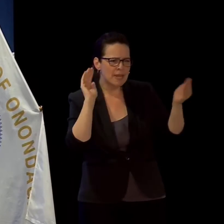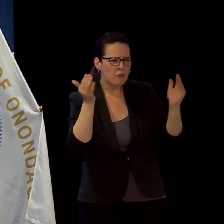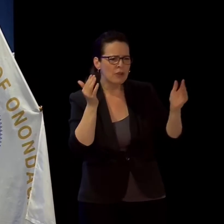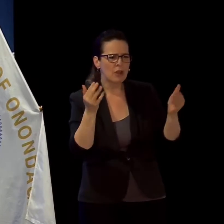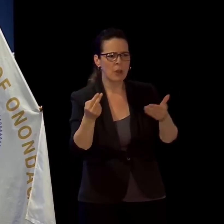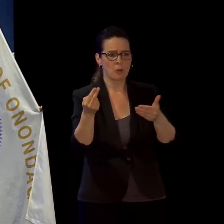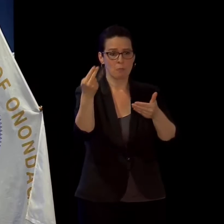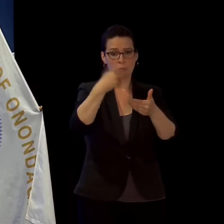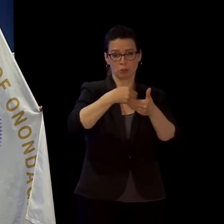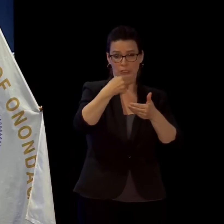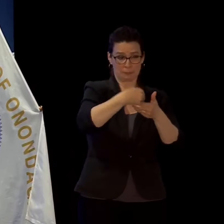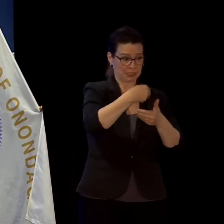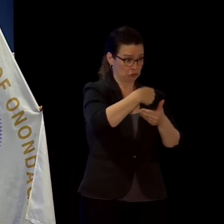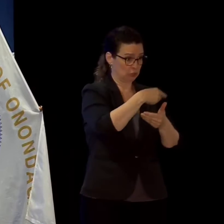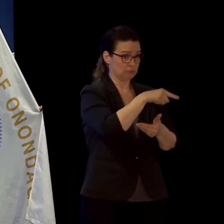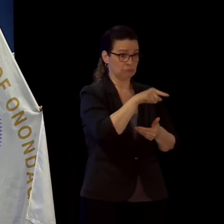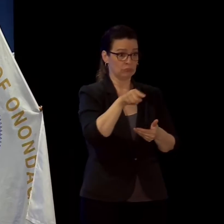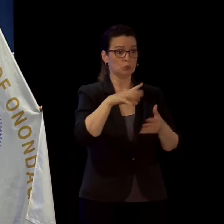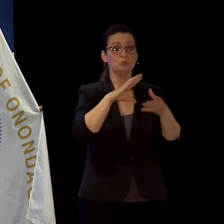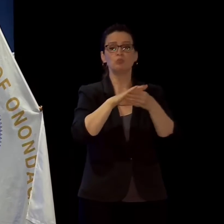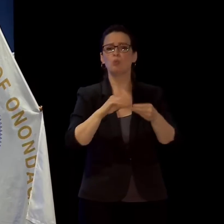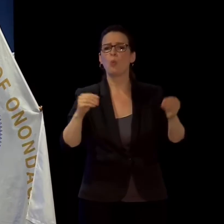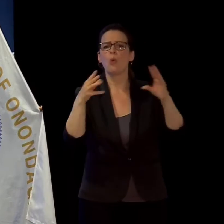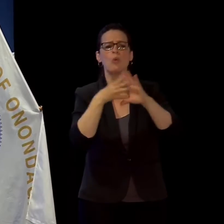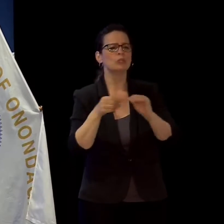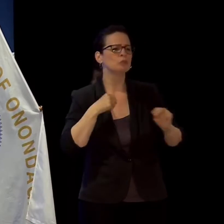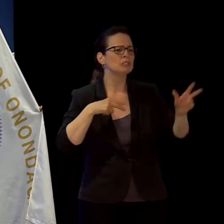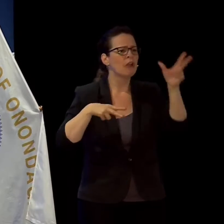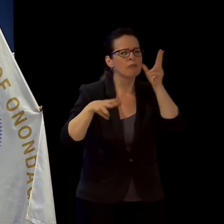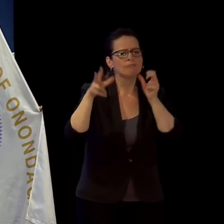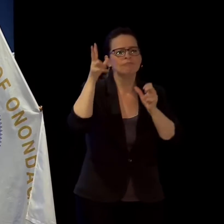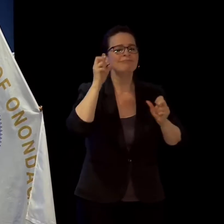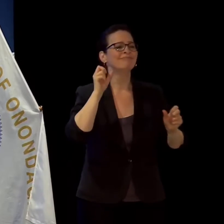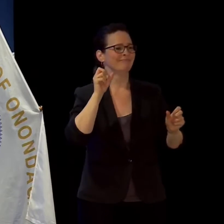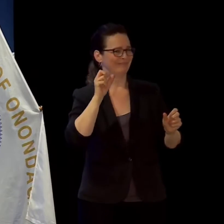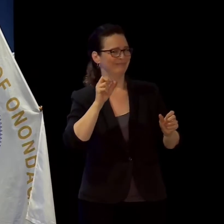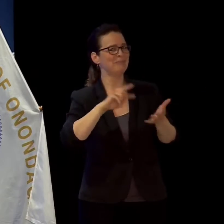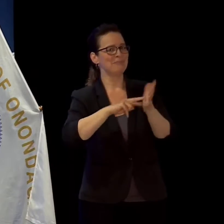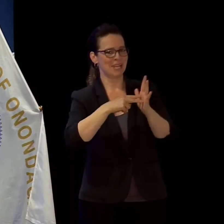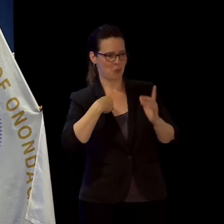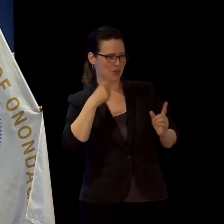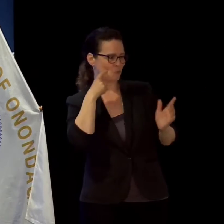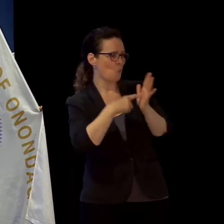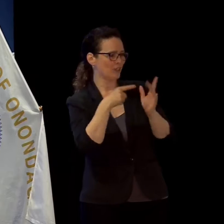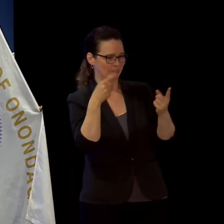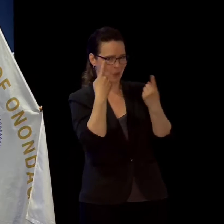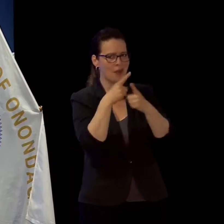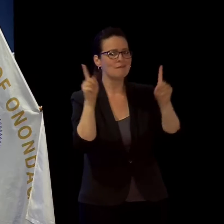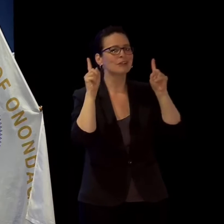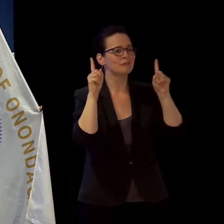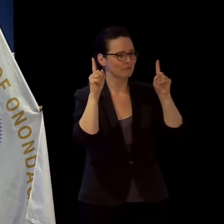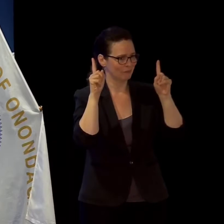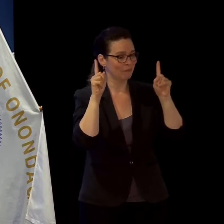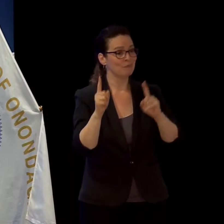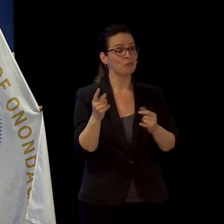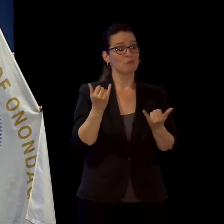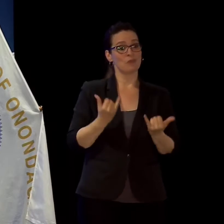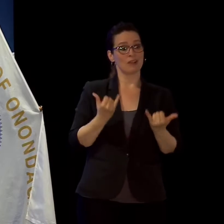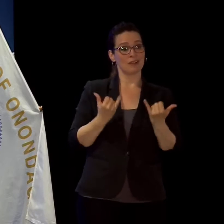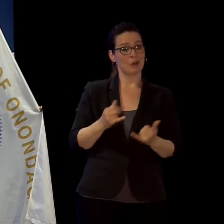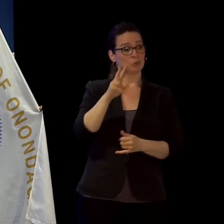story. The vaccine works. We need people to be the 226,000 people going into today that have